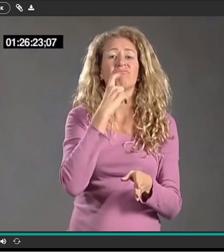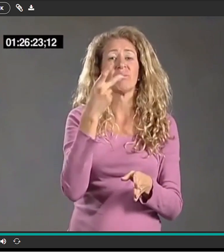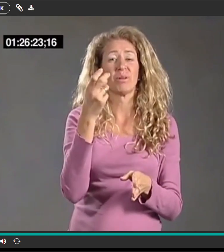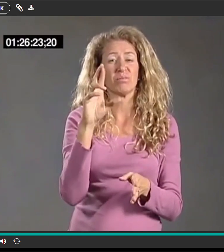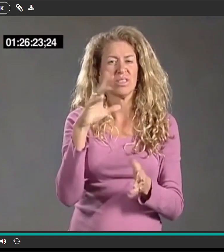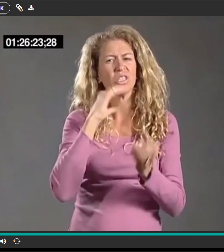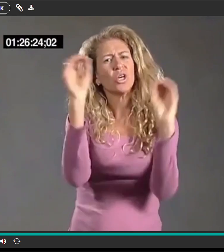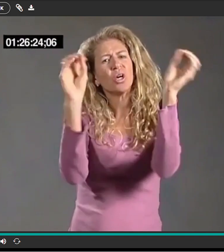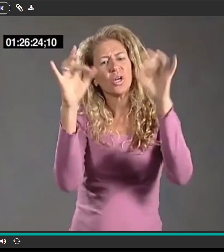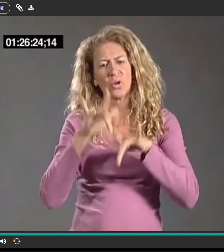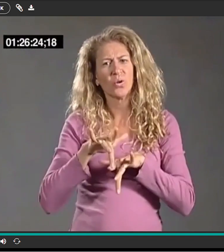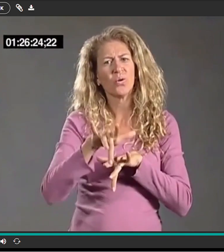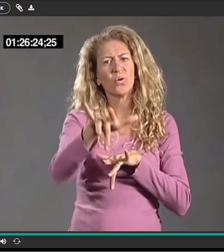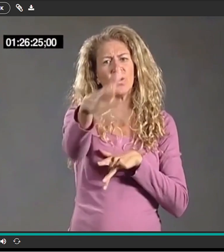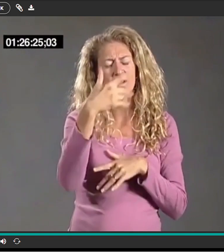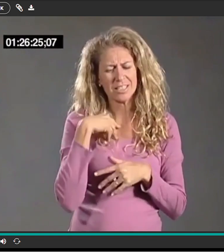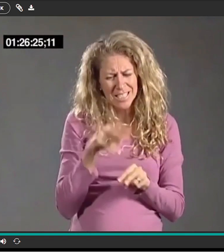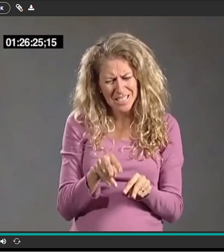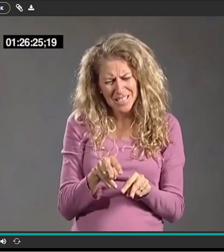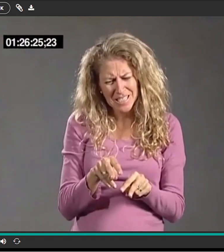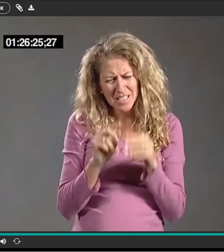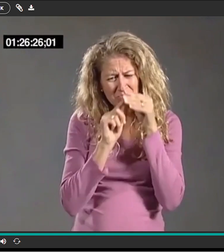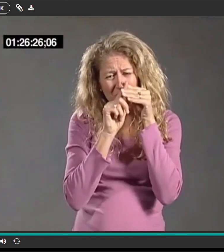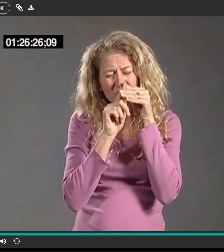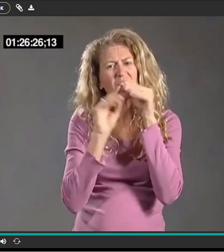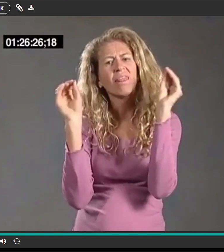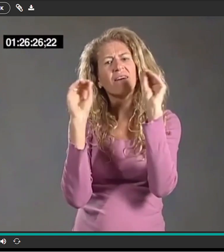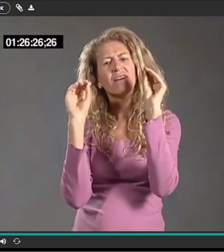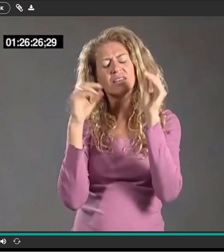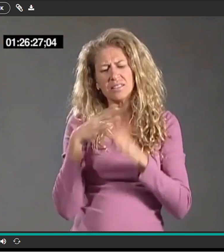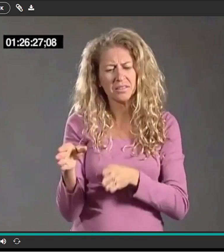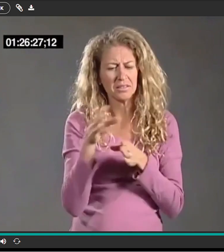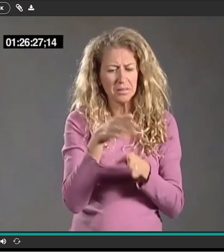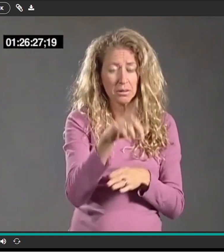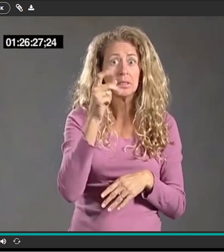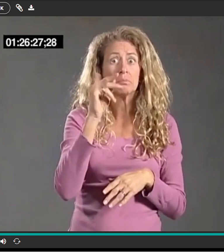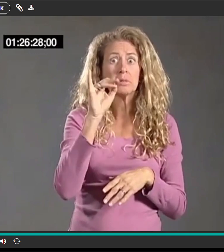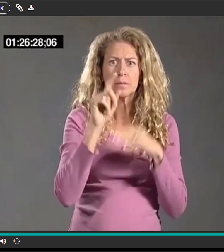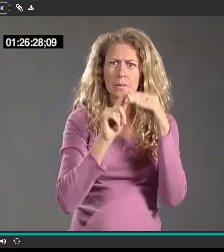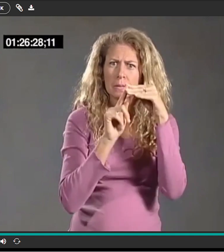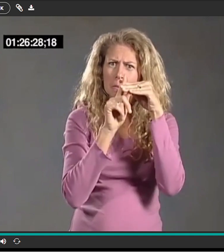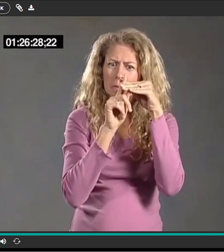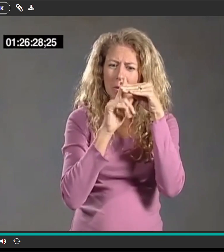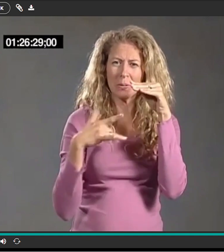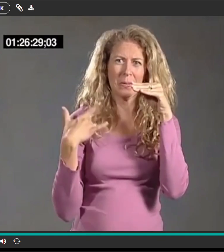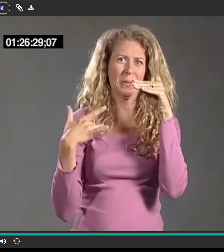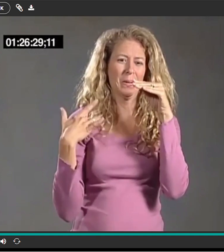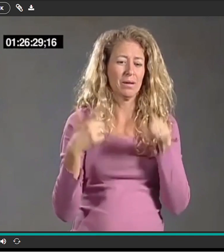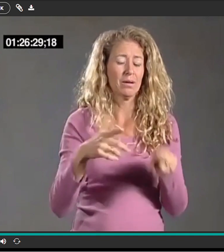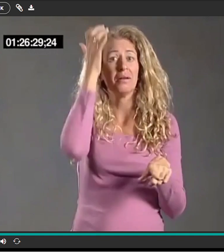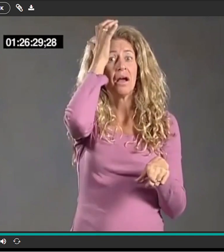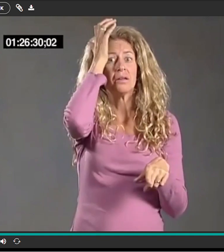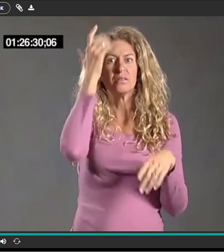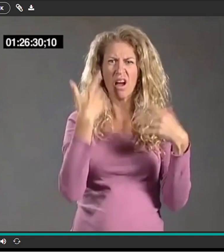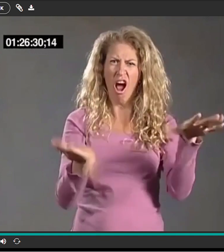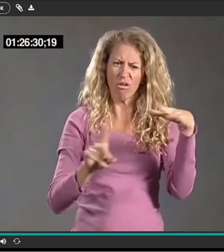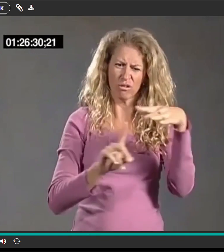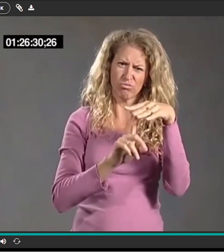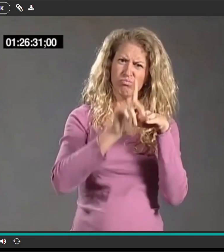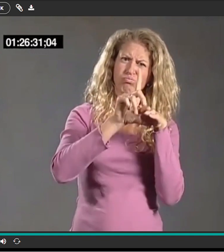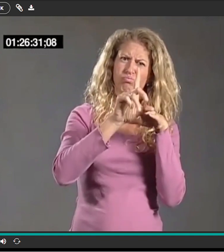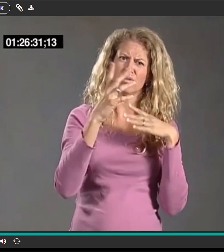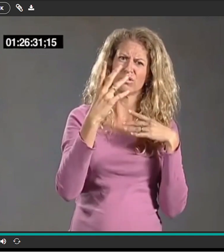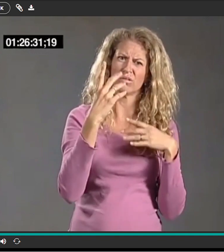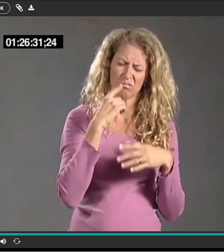get it to grow. And same with the red peppers. They were not growing at all. After a few weeks, the spinach was starting to sprout a little bit,